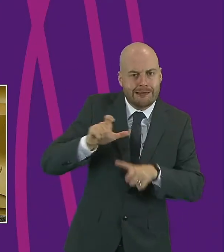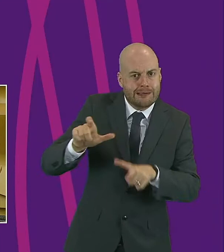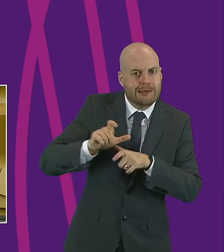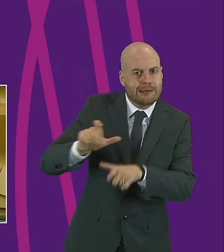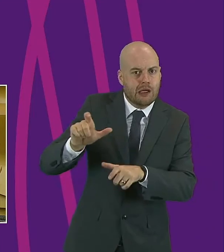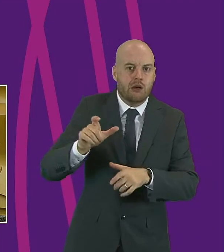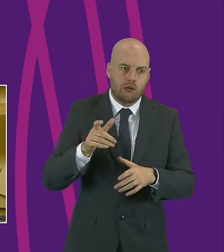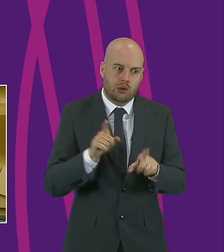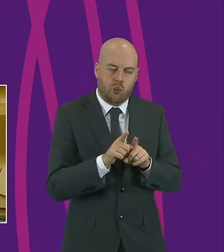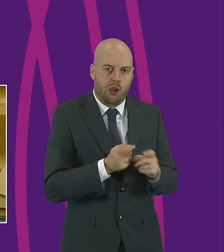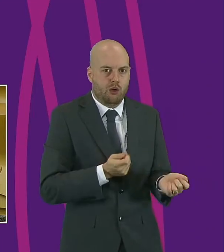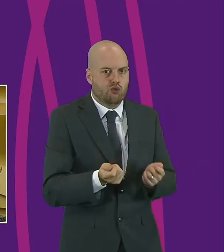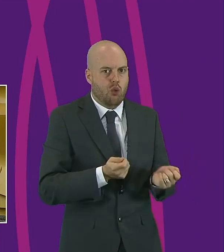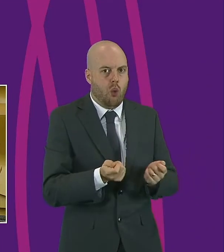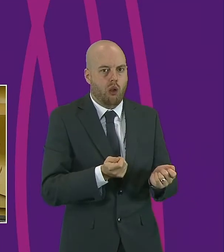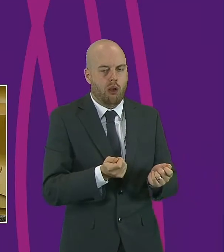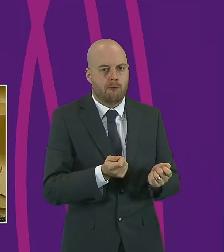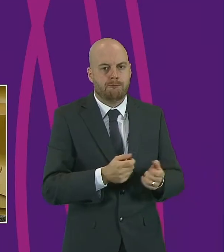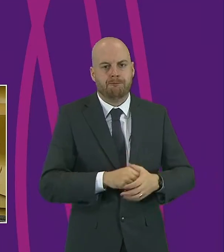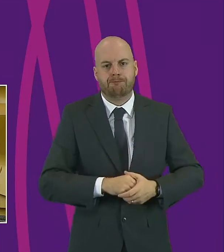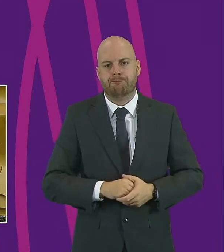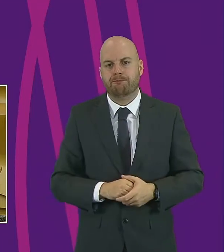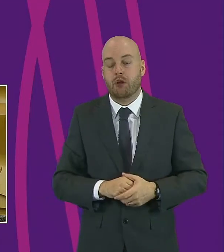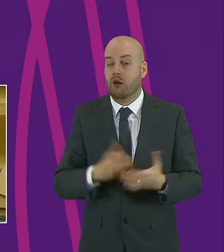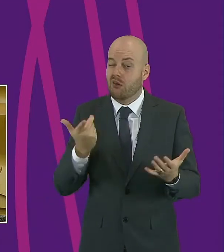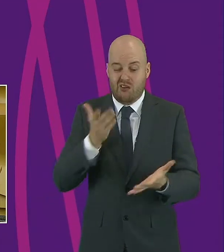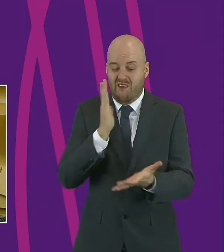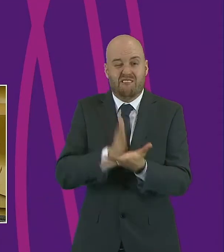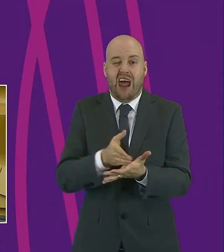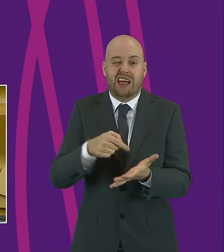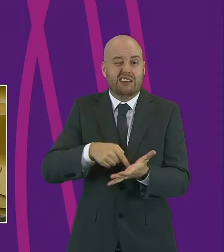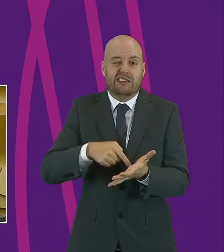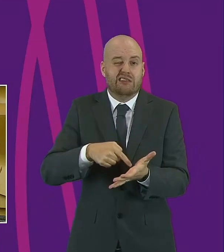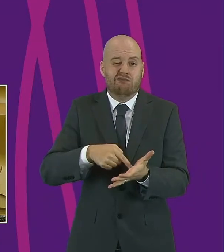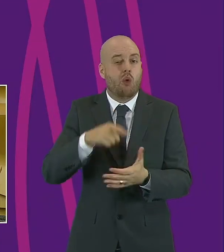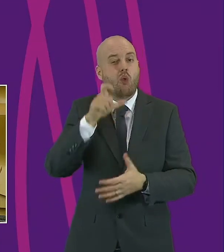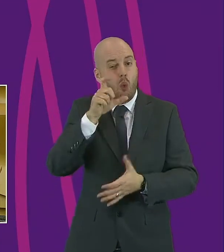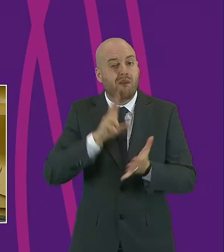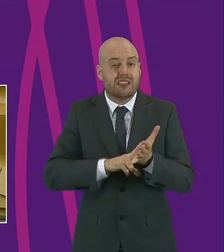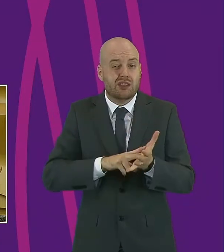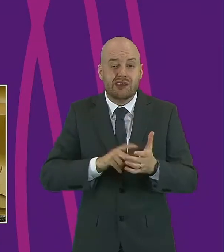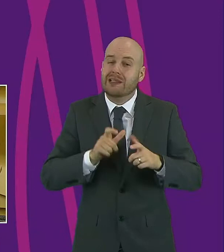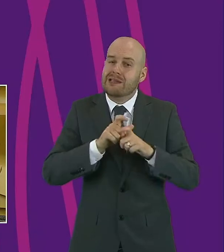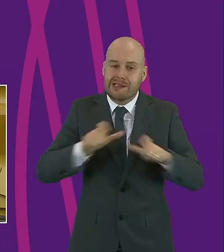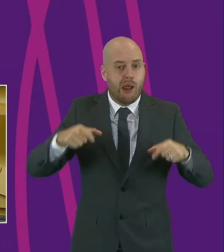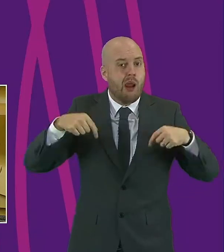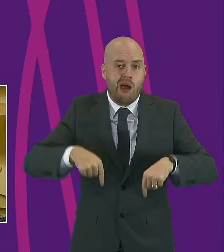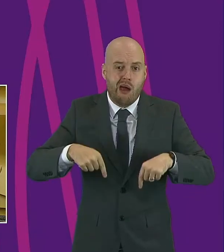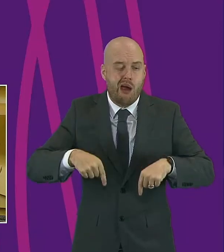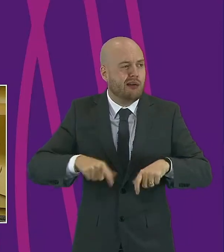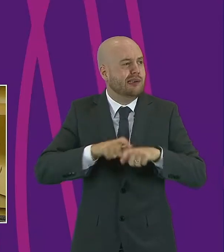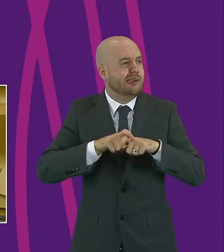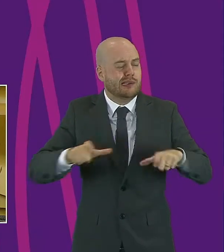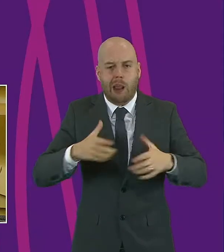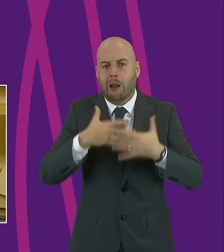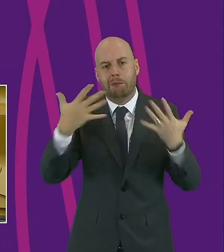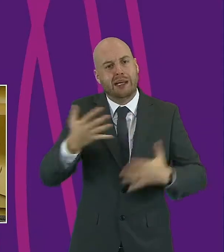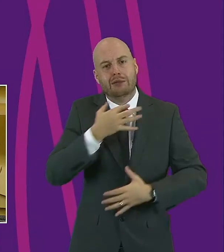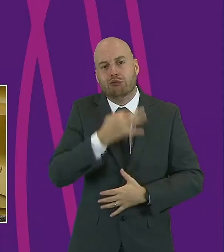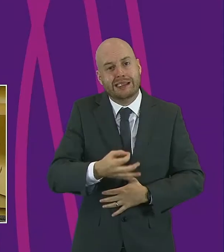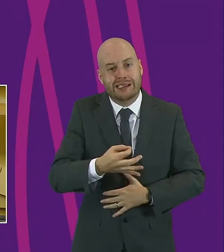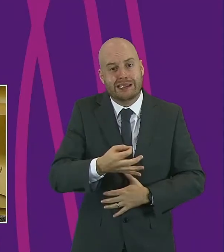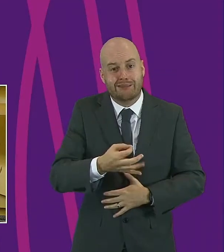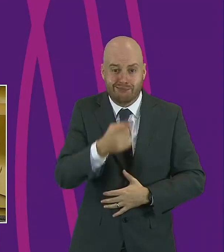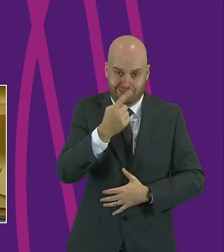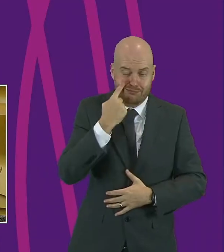The fact is, COVID is still a major risk, and we must still be very cautious. We can see the evidence of that in Aberdeen, we see it in each